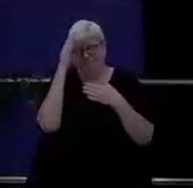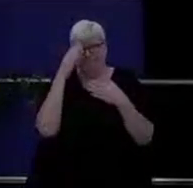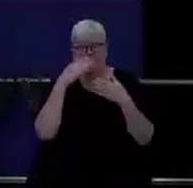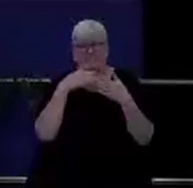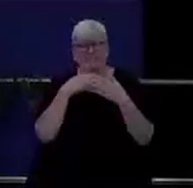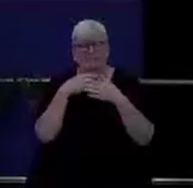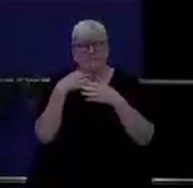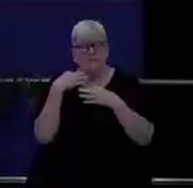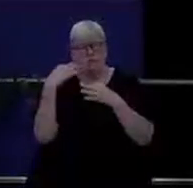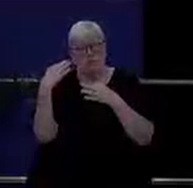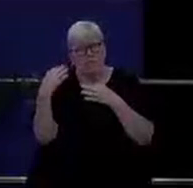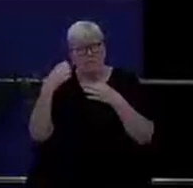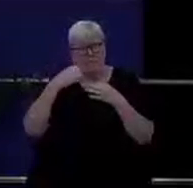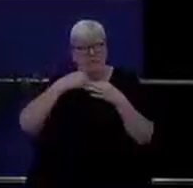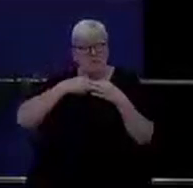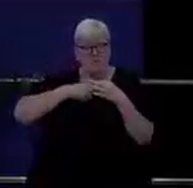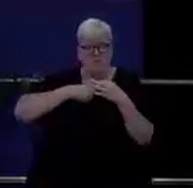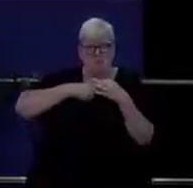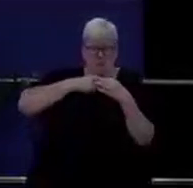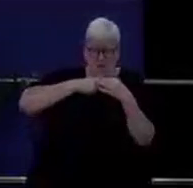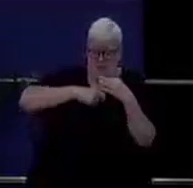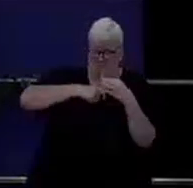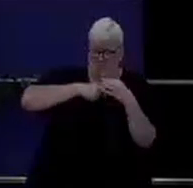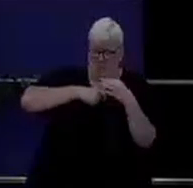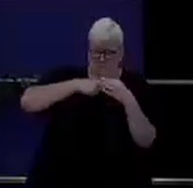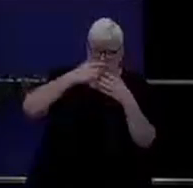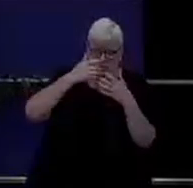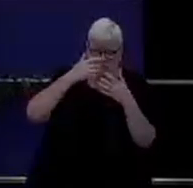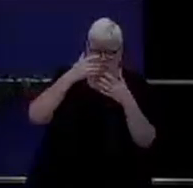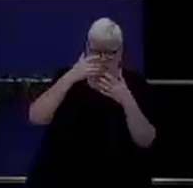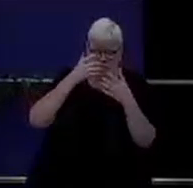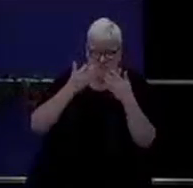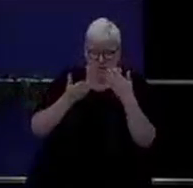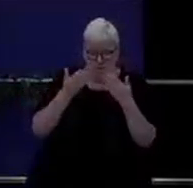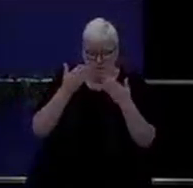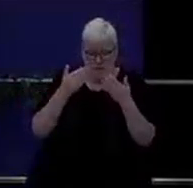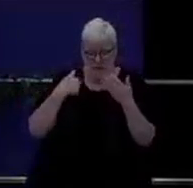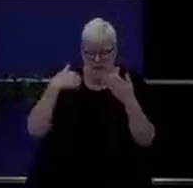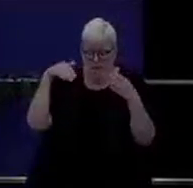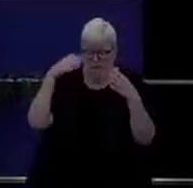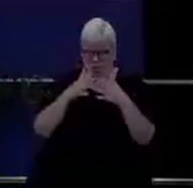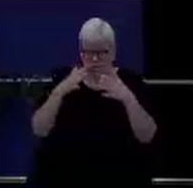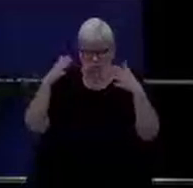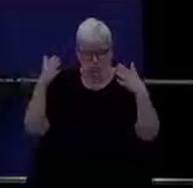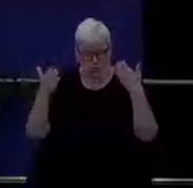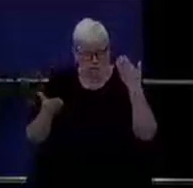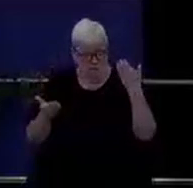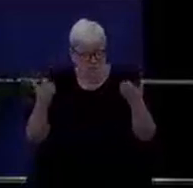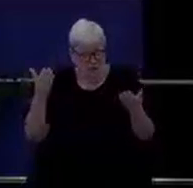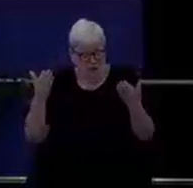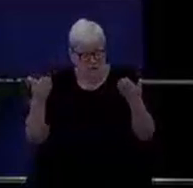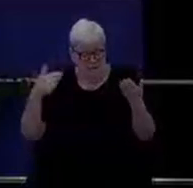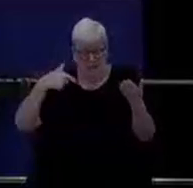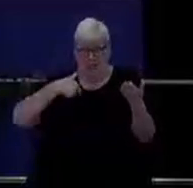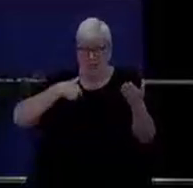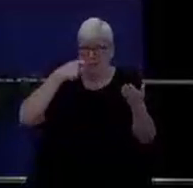species, by comparison with this creature, I'm huge. As a member of my species, I carry the